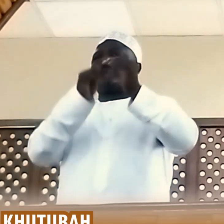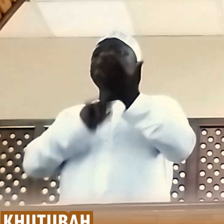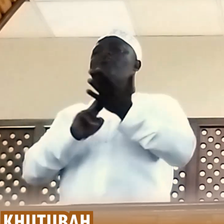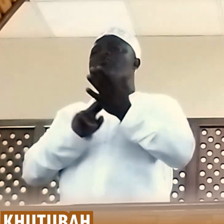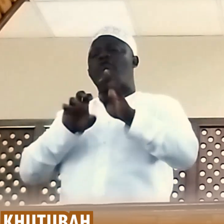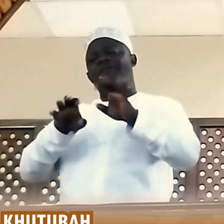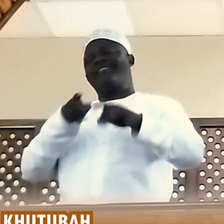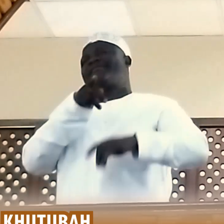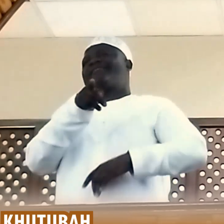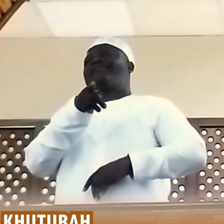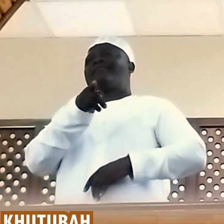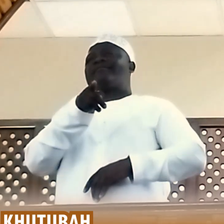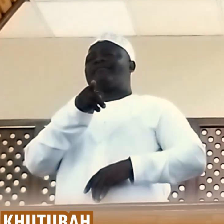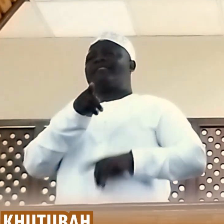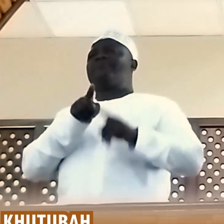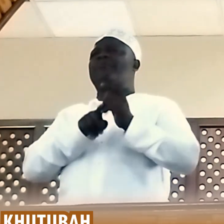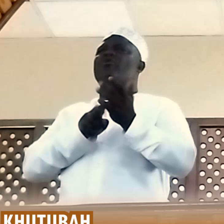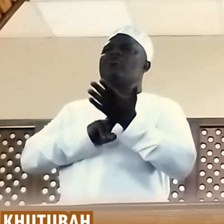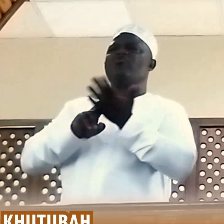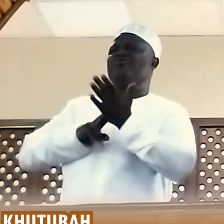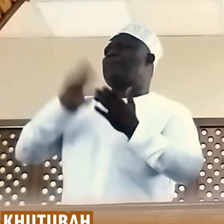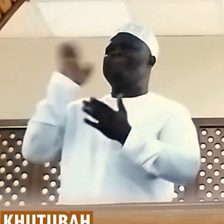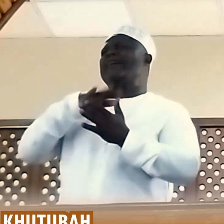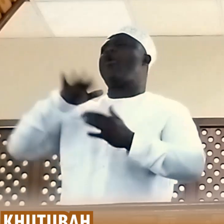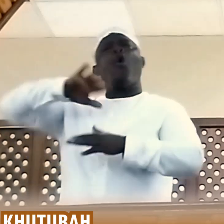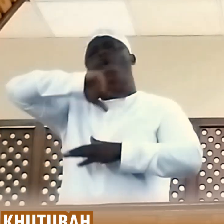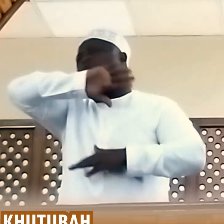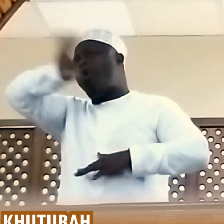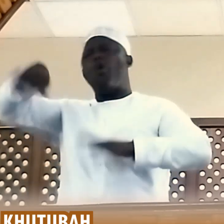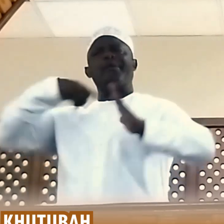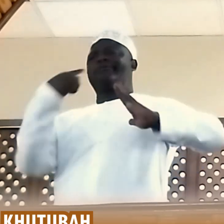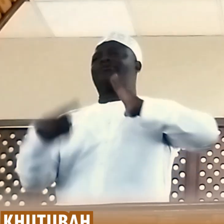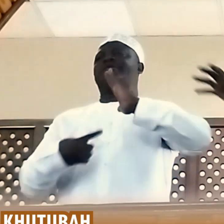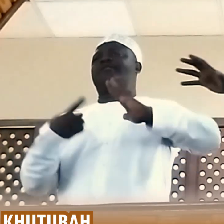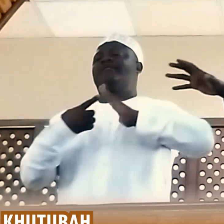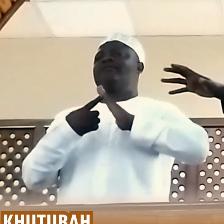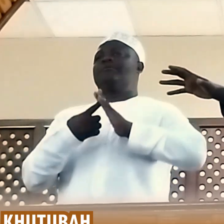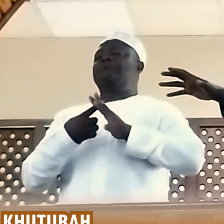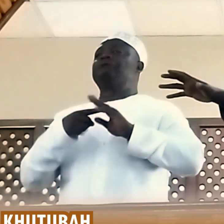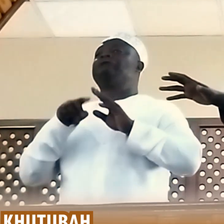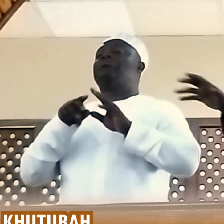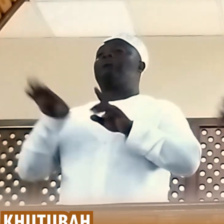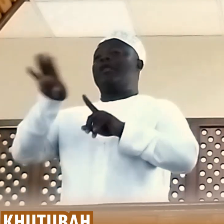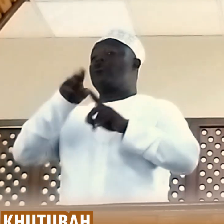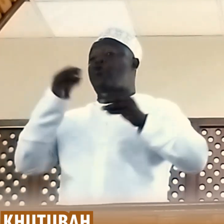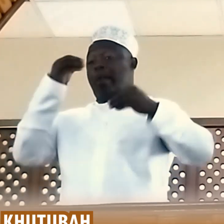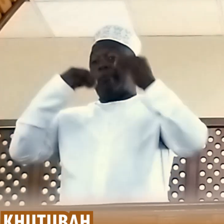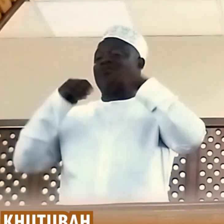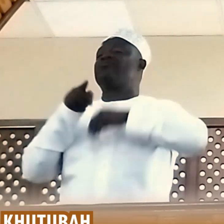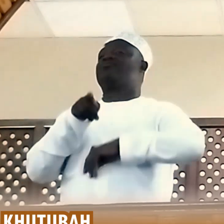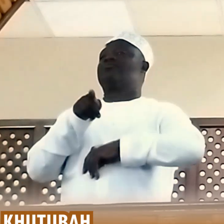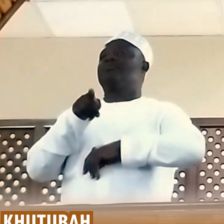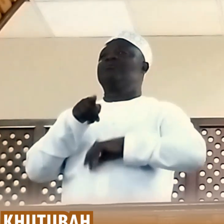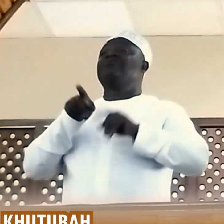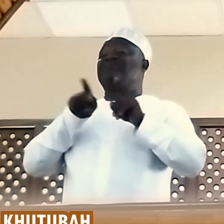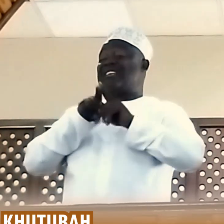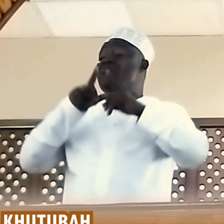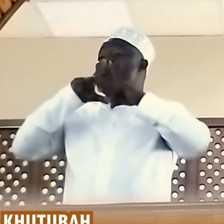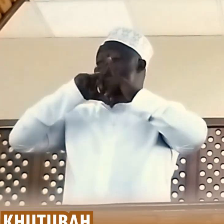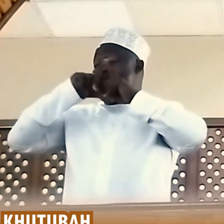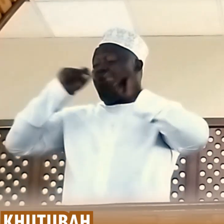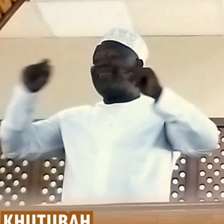eyo oba okugikozesa obubi mu mbeera zonna nakyo kiyingira mu corruption. Kale